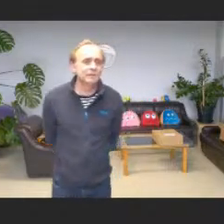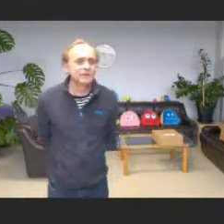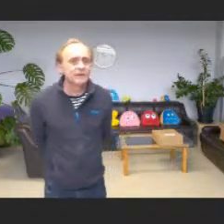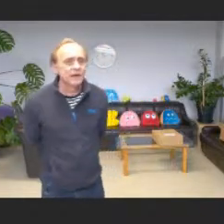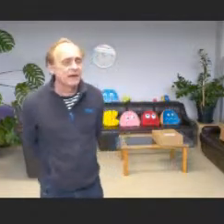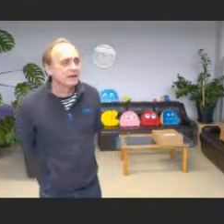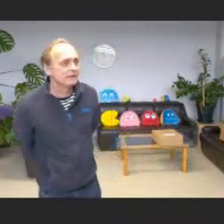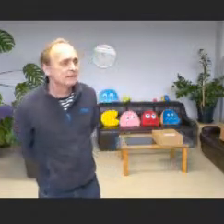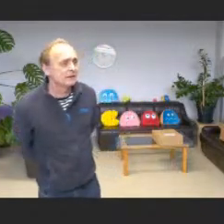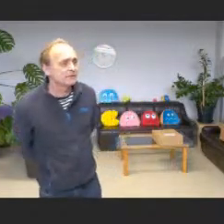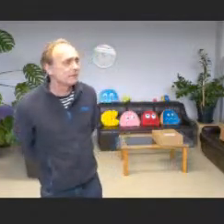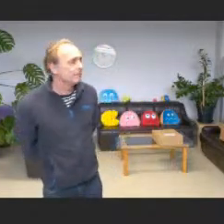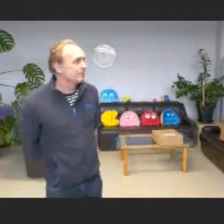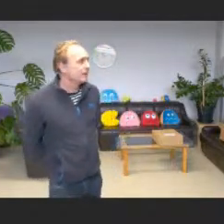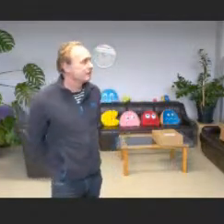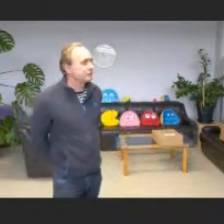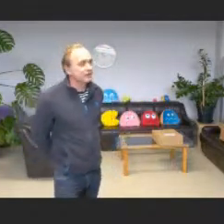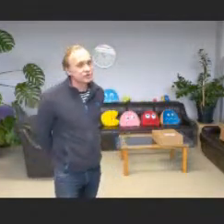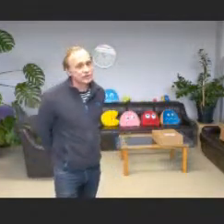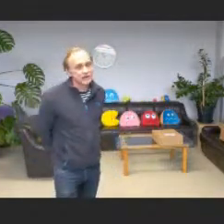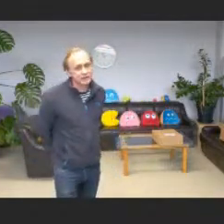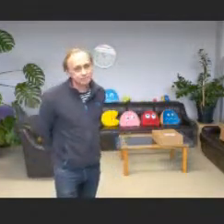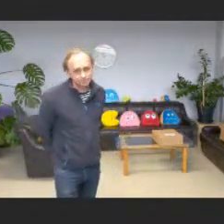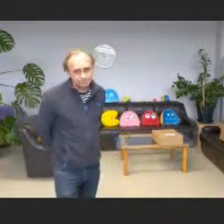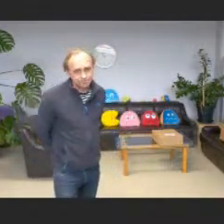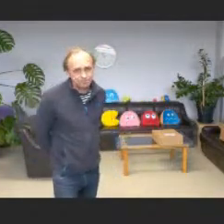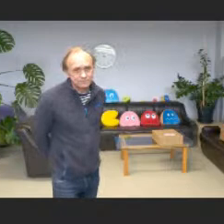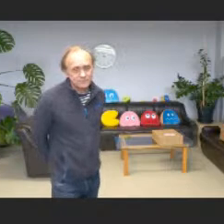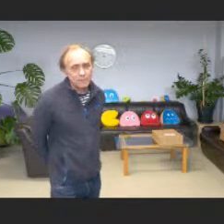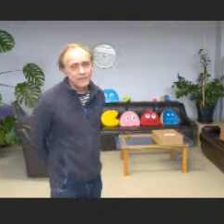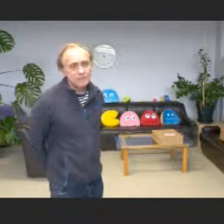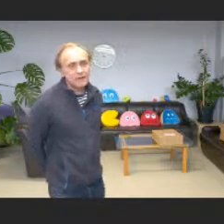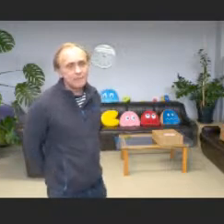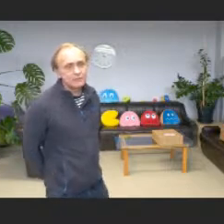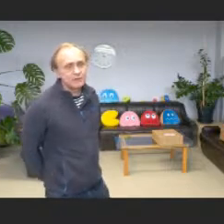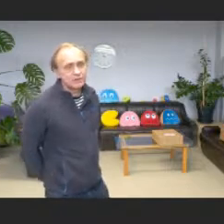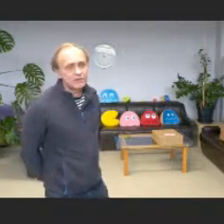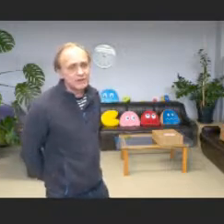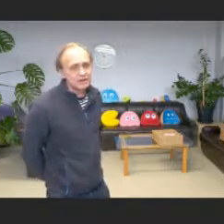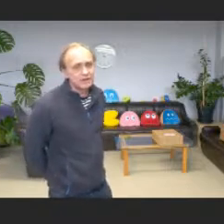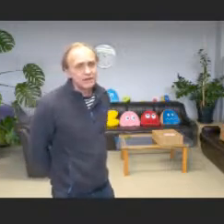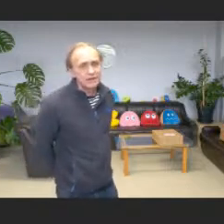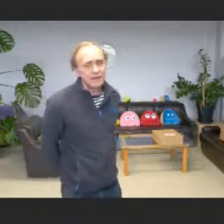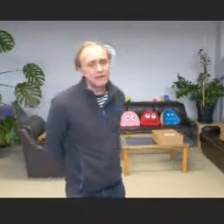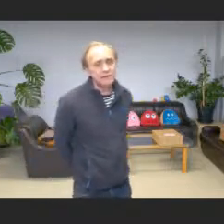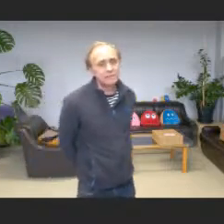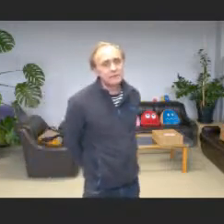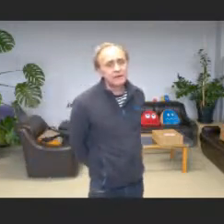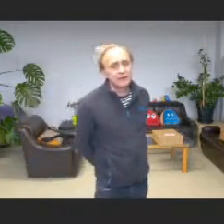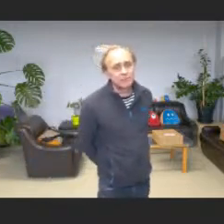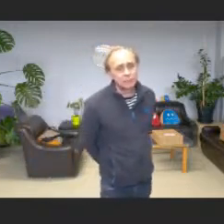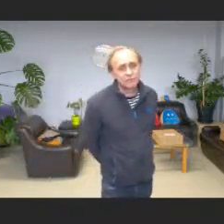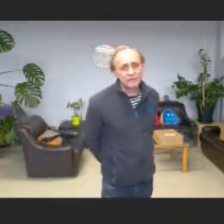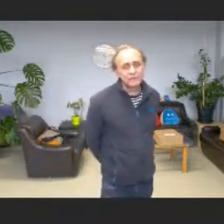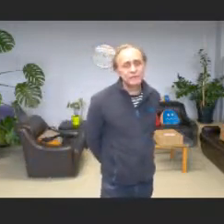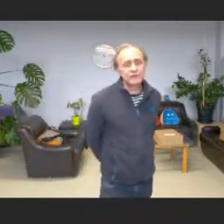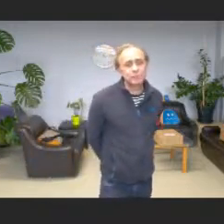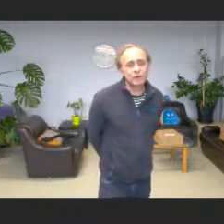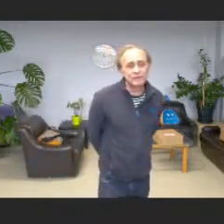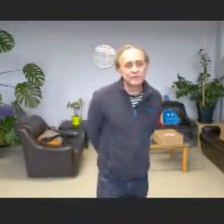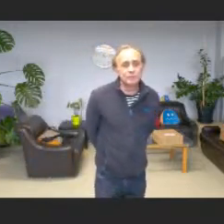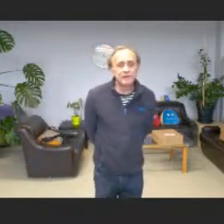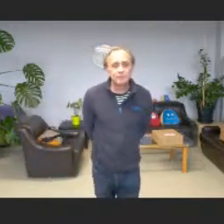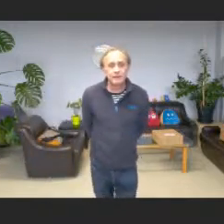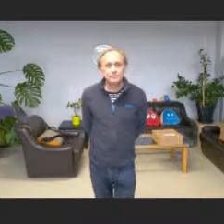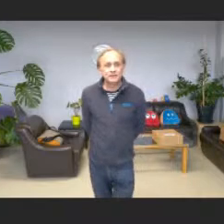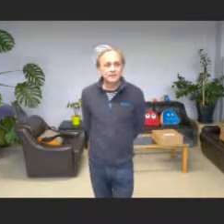in Teams, does some extraction there, media pipe extraction there, and then processes the